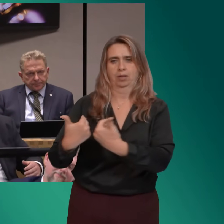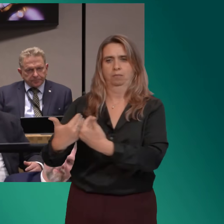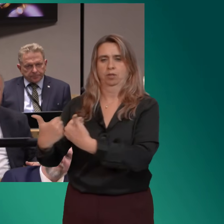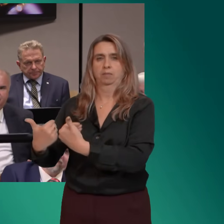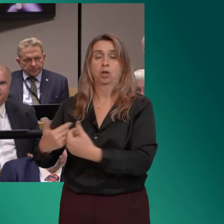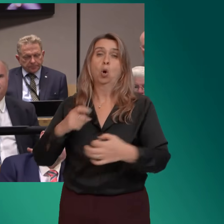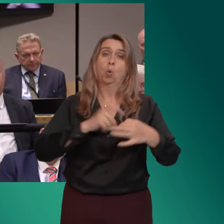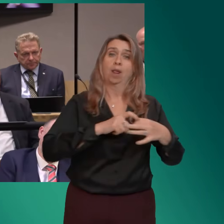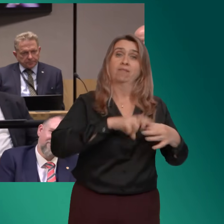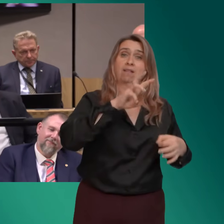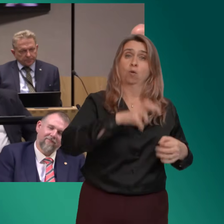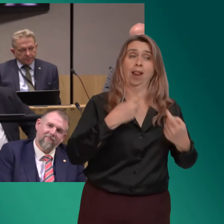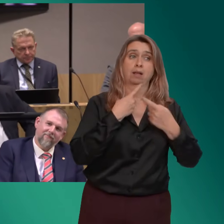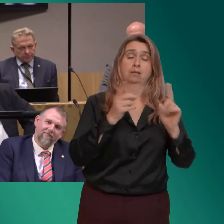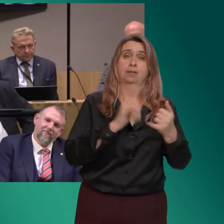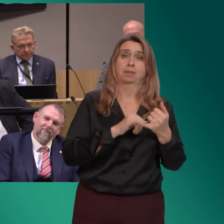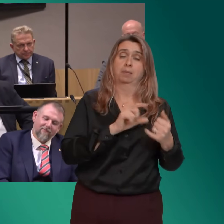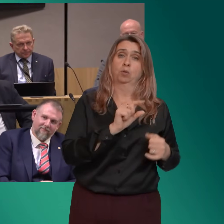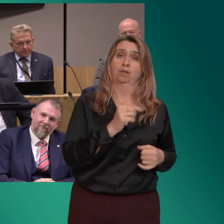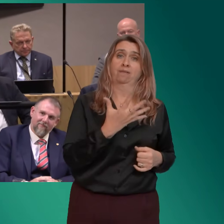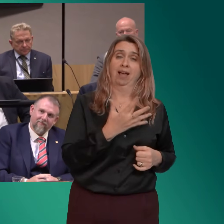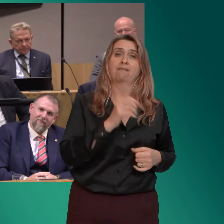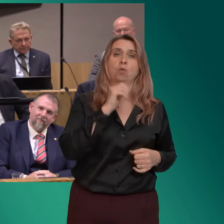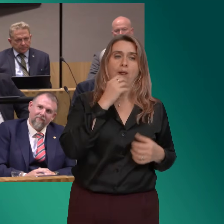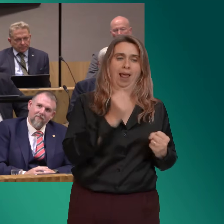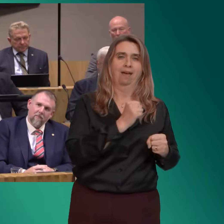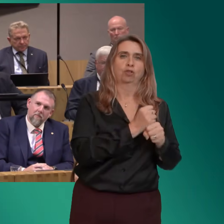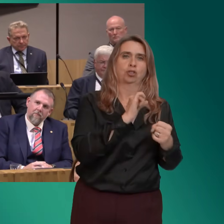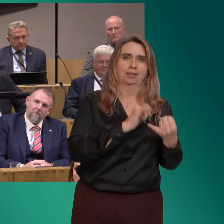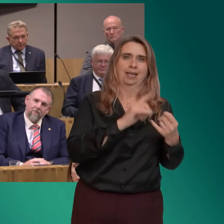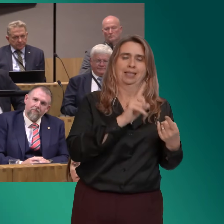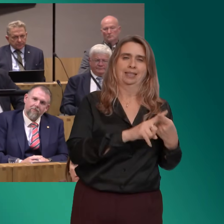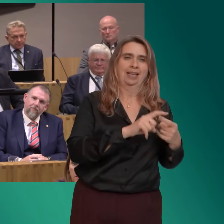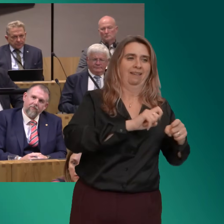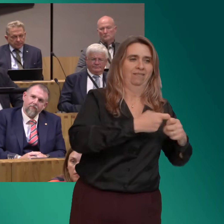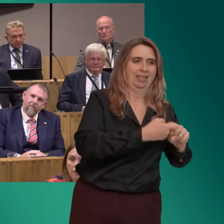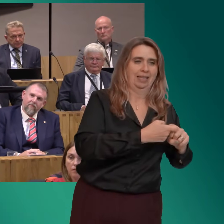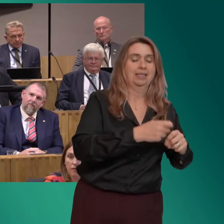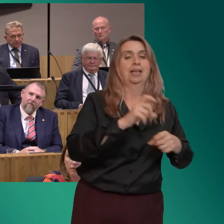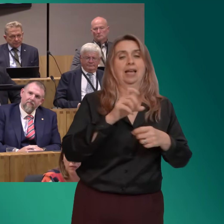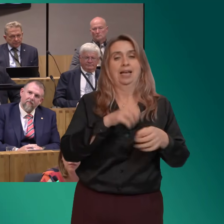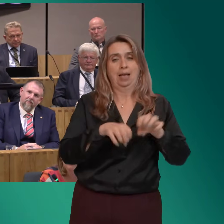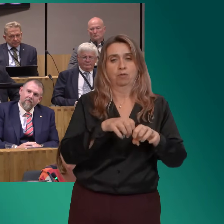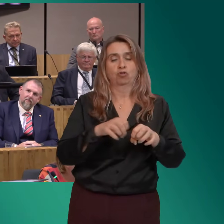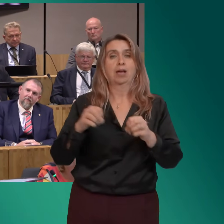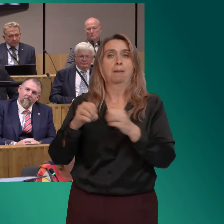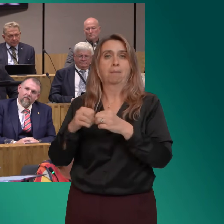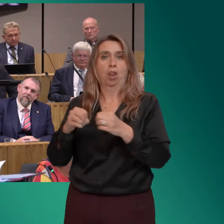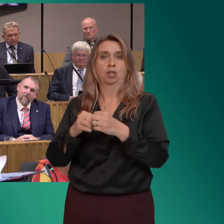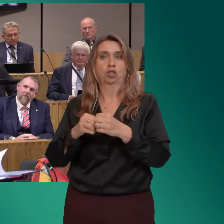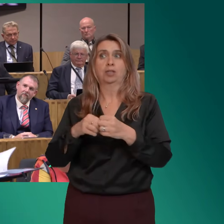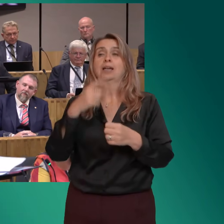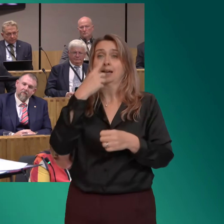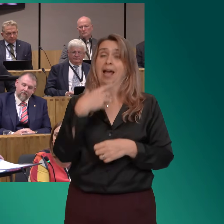Qualifications Wales announced in September 2025 that separate GCSEs in physics, chemistry and biology would continue to be